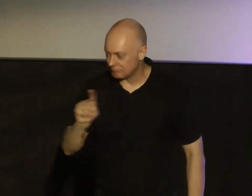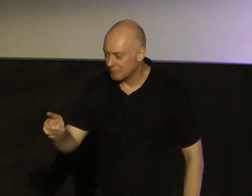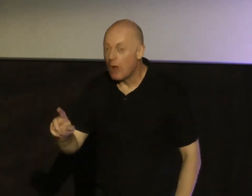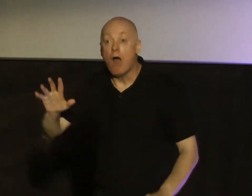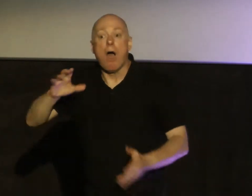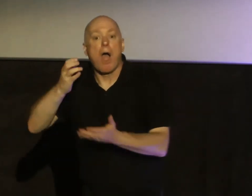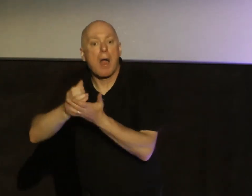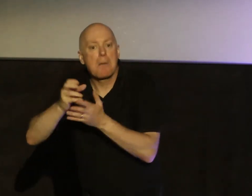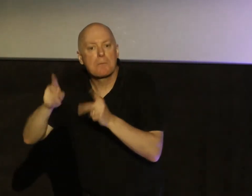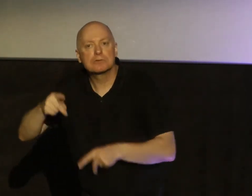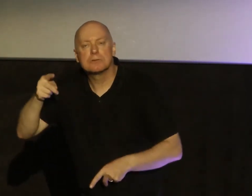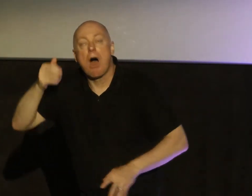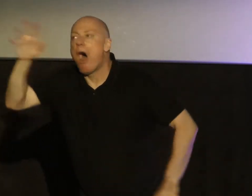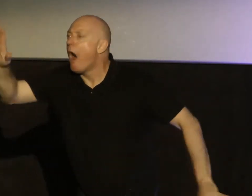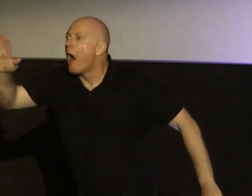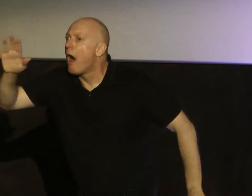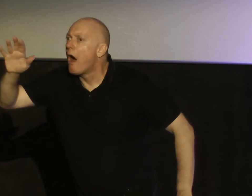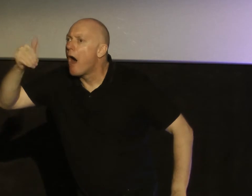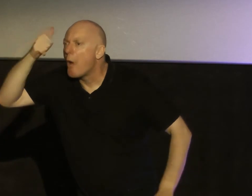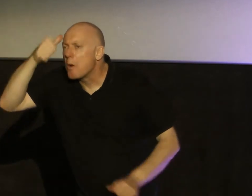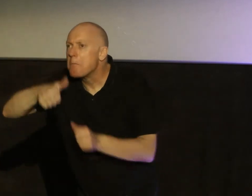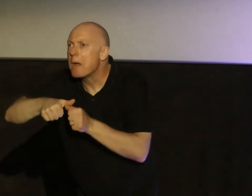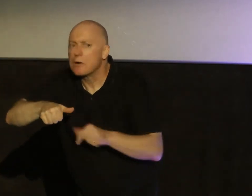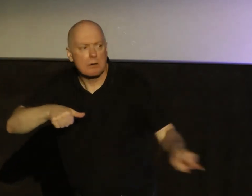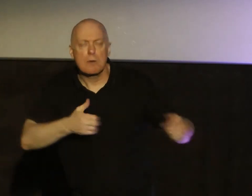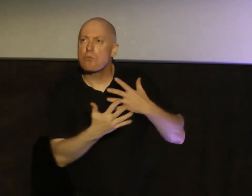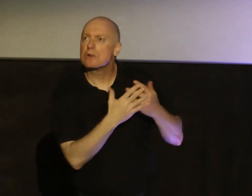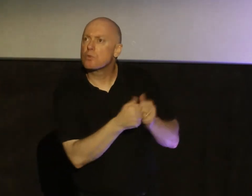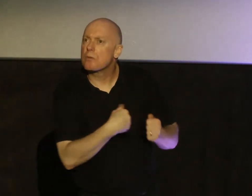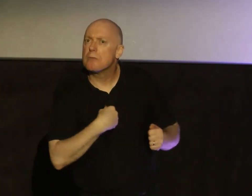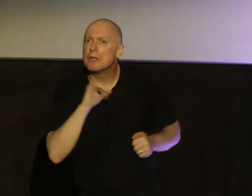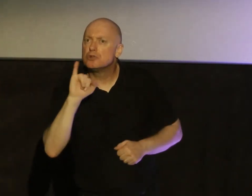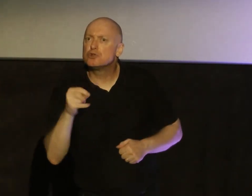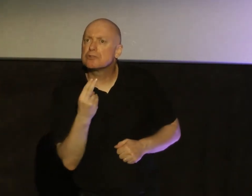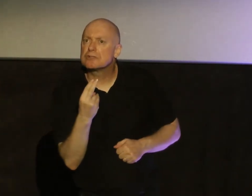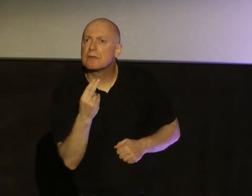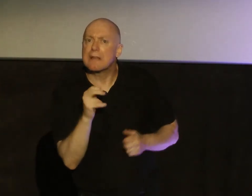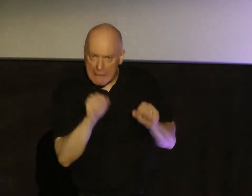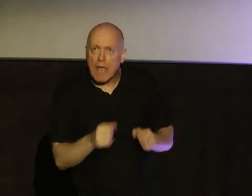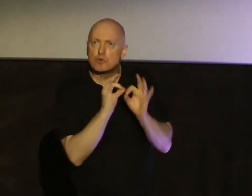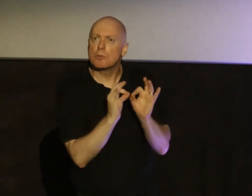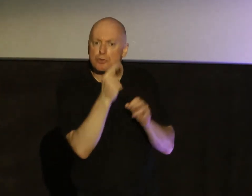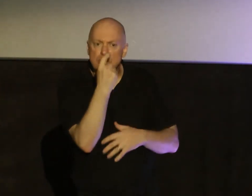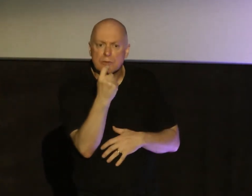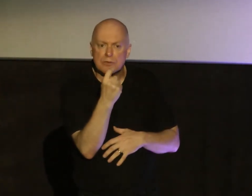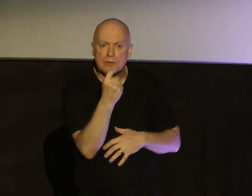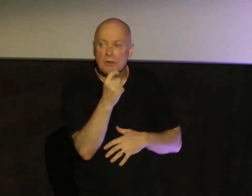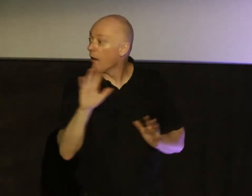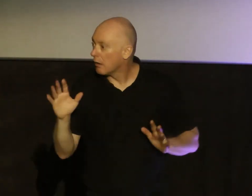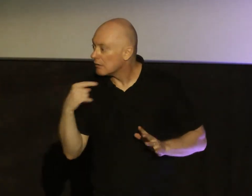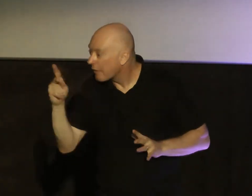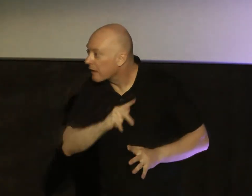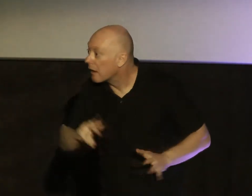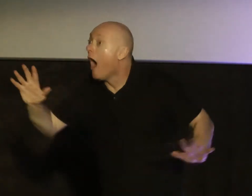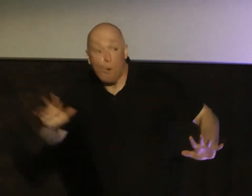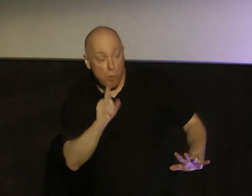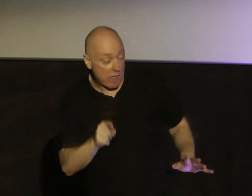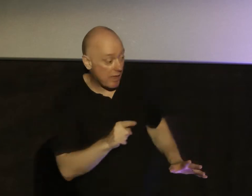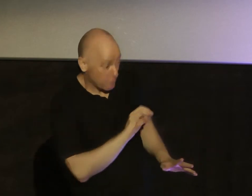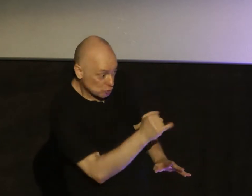remember that there was this guy named Joseph in prison who interpreted his dreams. He tells the Pharaoh calls for him, Joseph interprets his